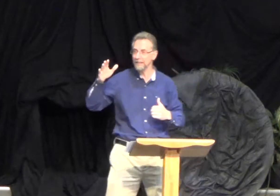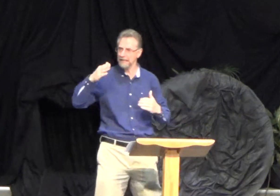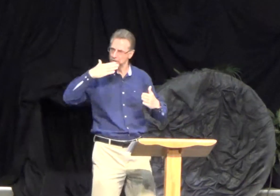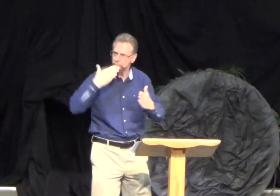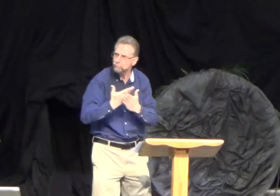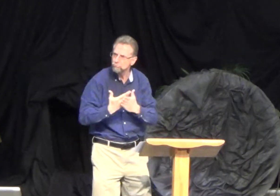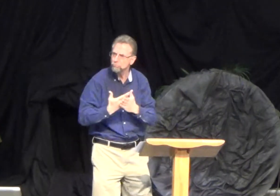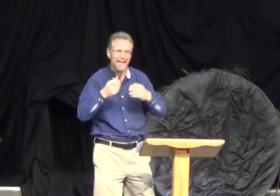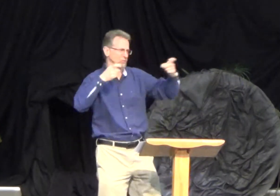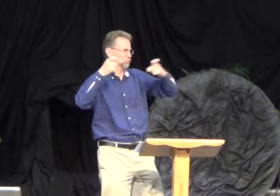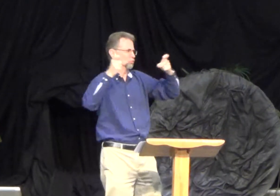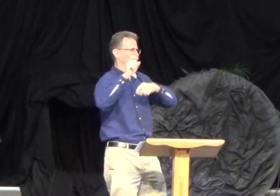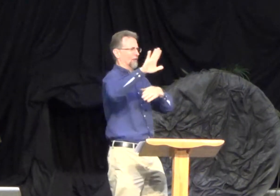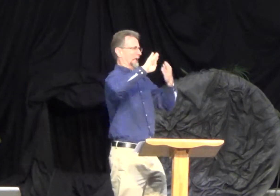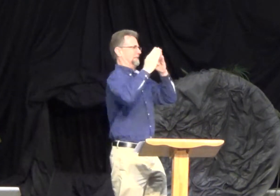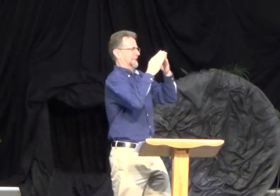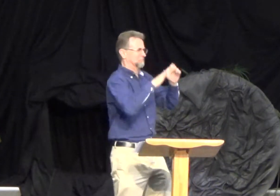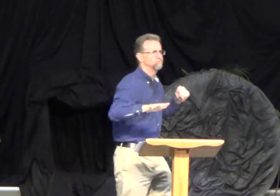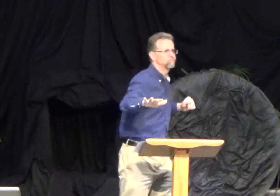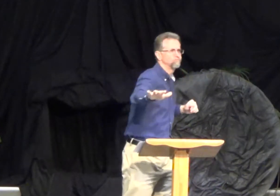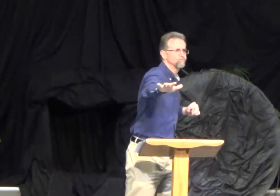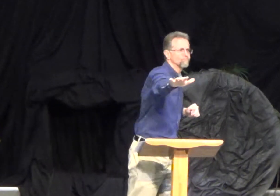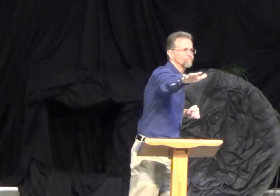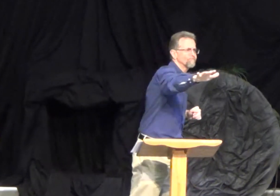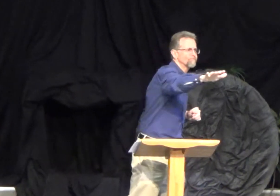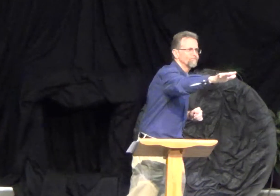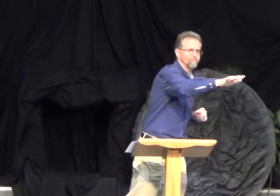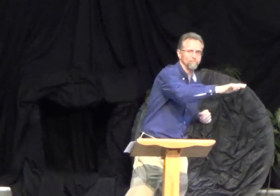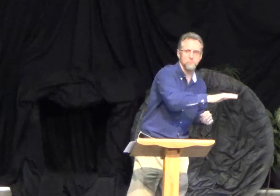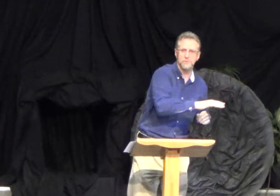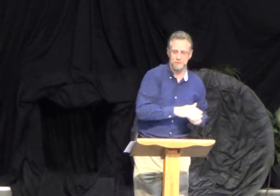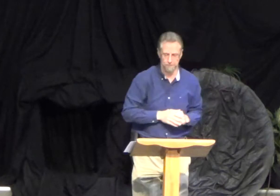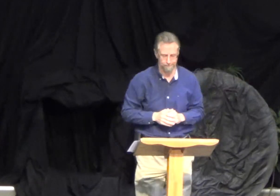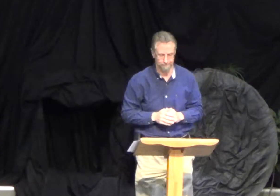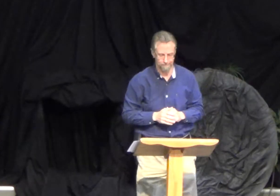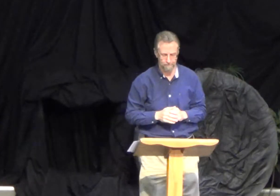5. Good job. You can rule over this city.